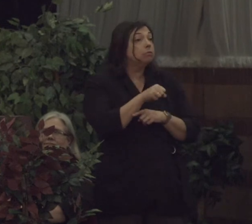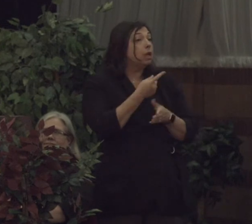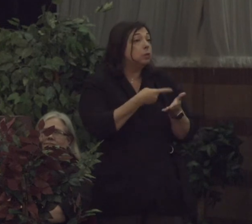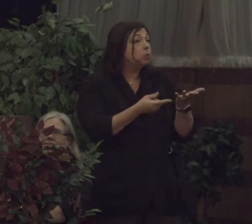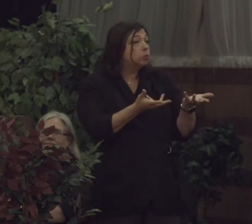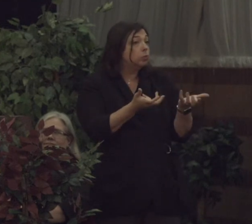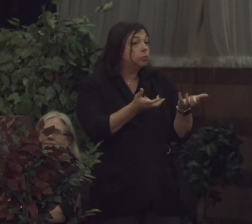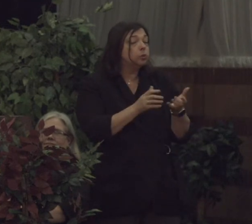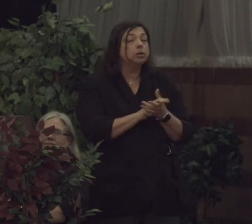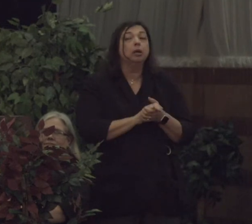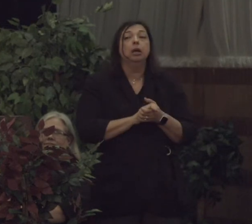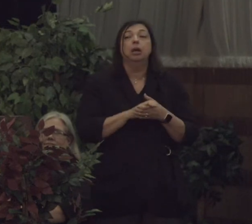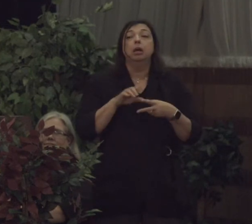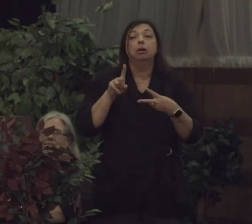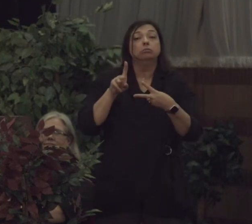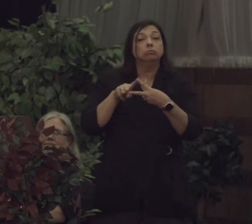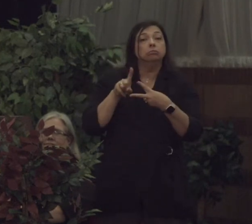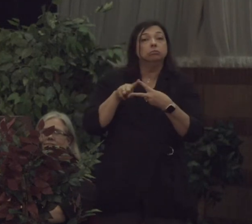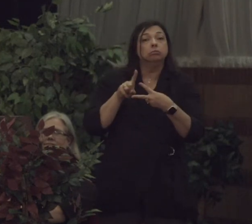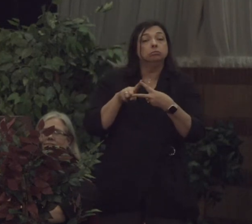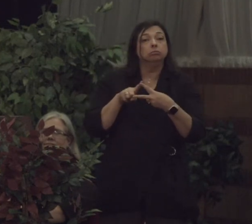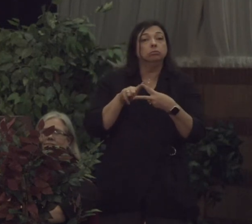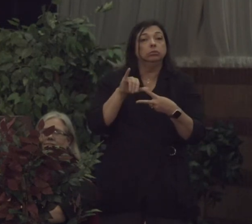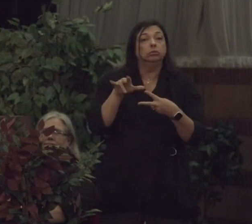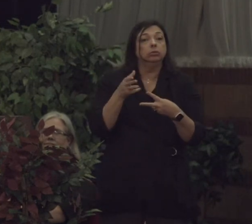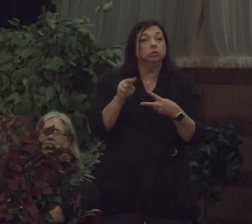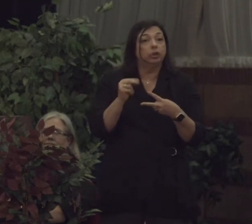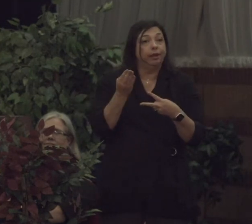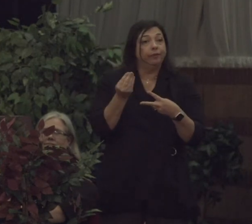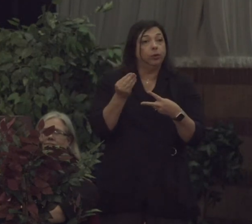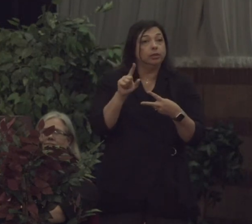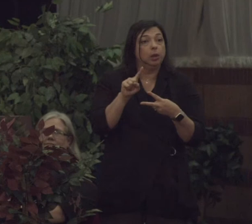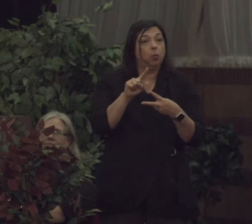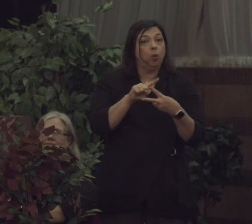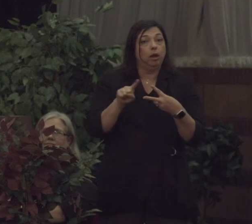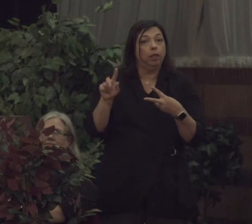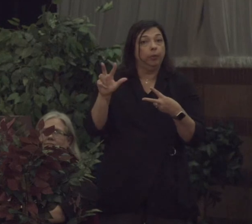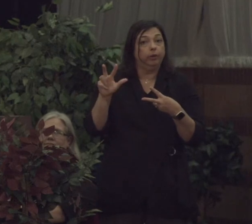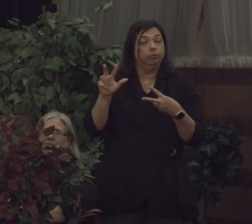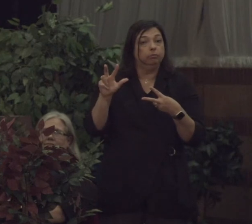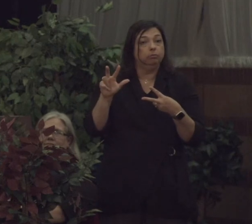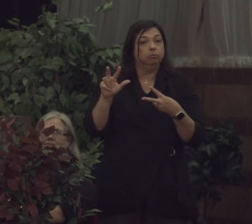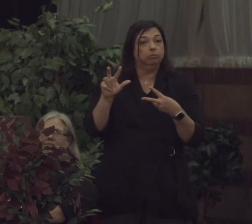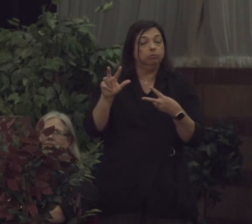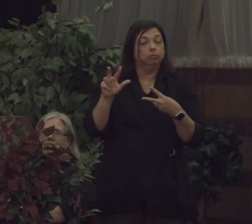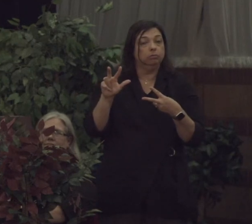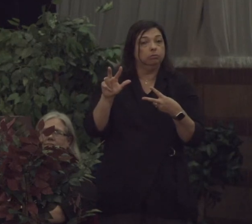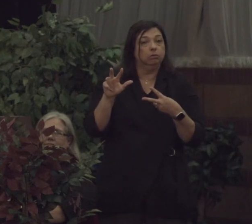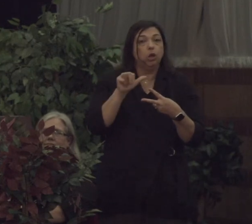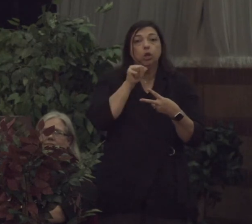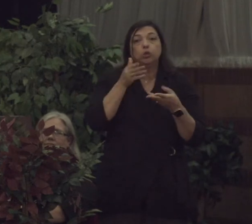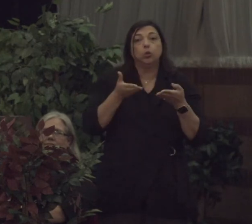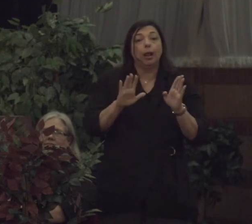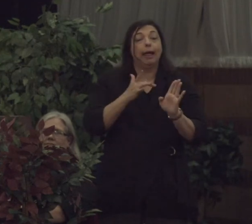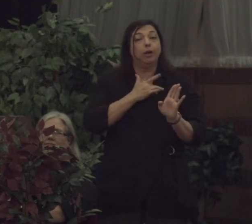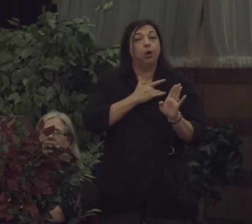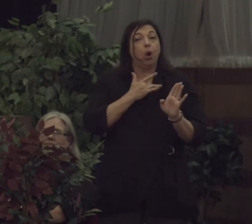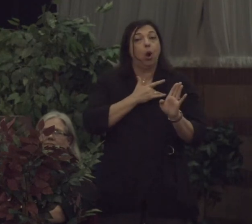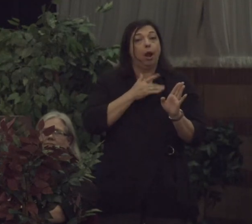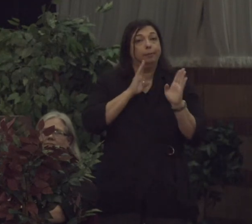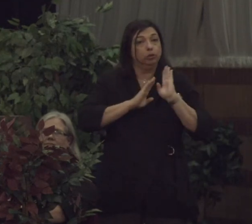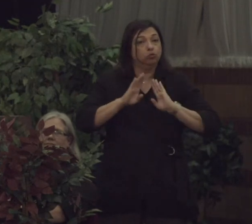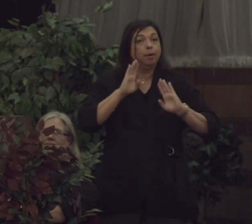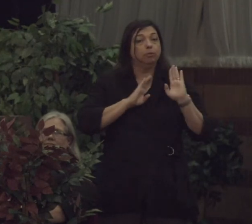be? First, John 14, 1 through 3. 1 to 3. Do not let your hearts be